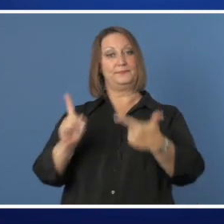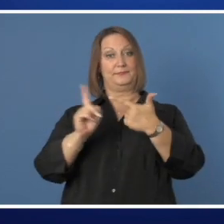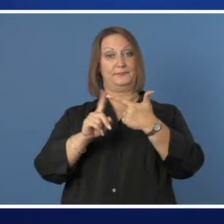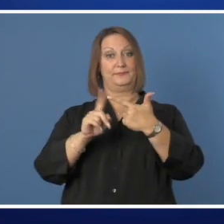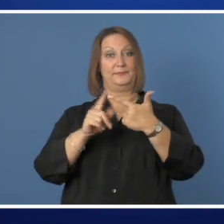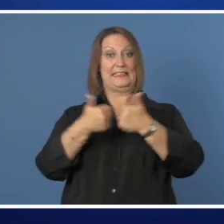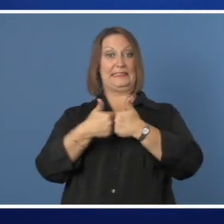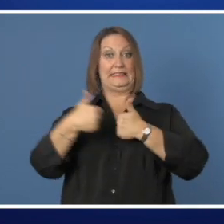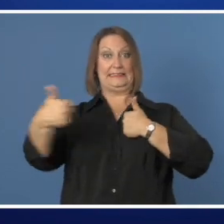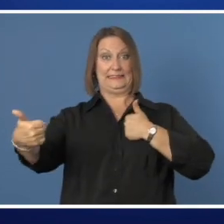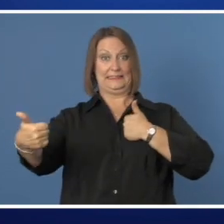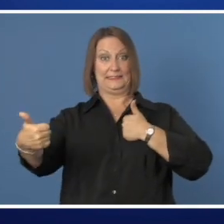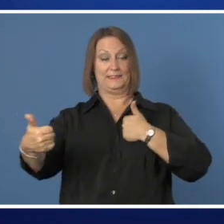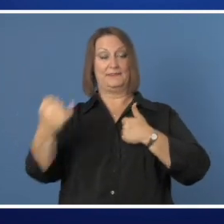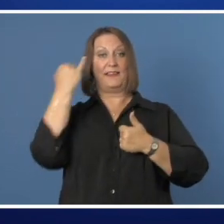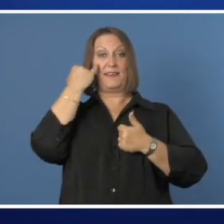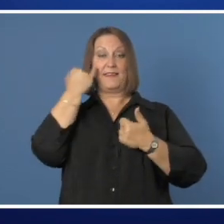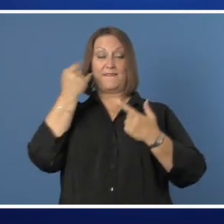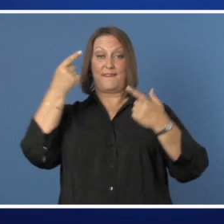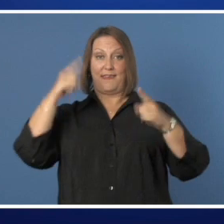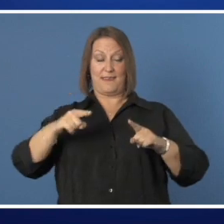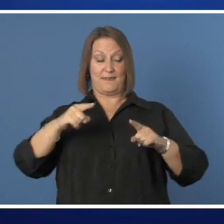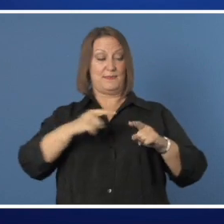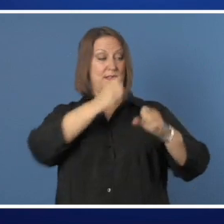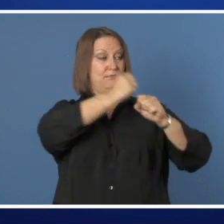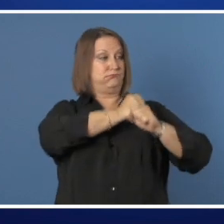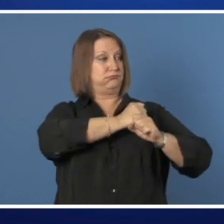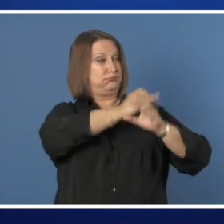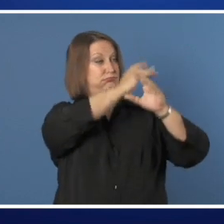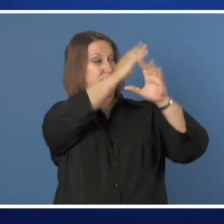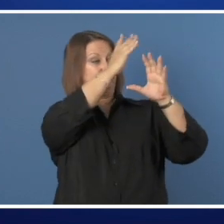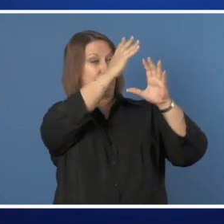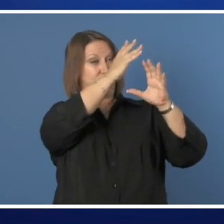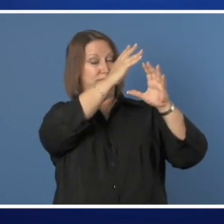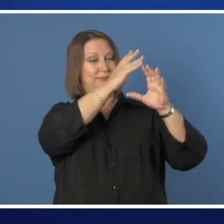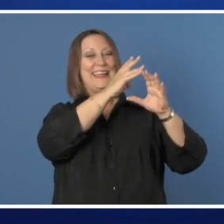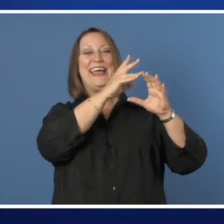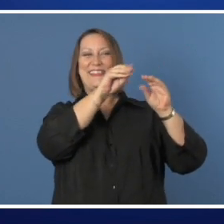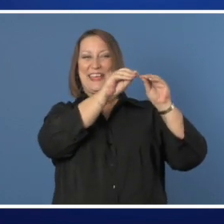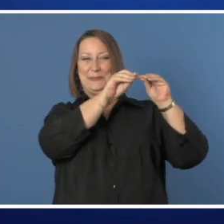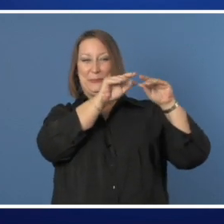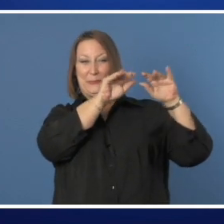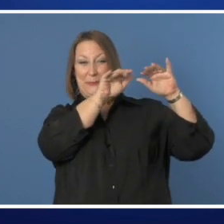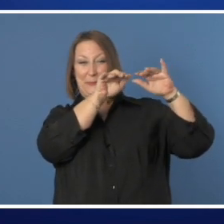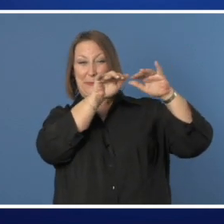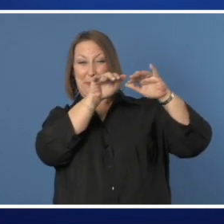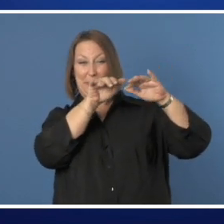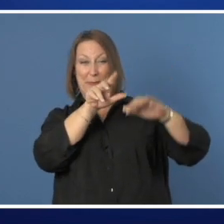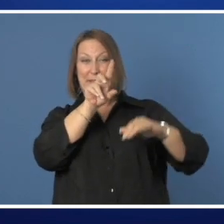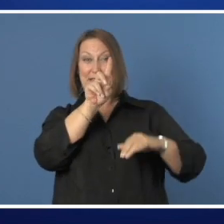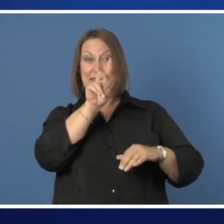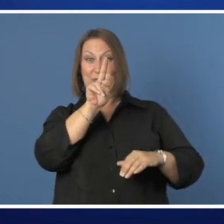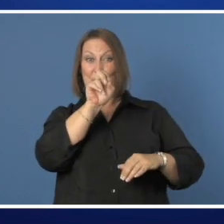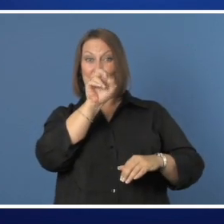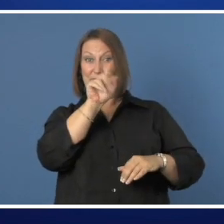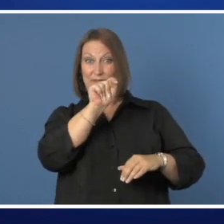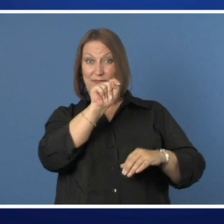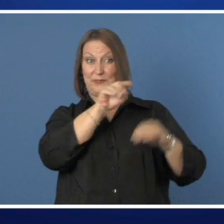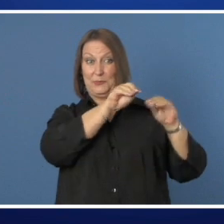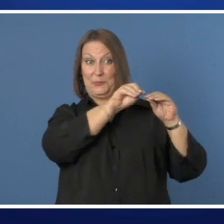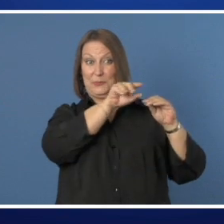Distance. Distance. Distance. The farther away you are from the blast and the fallout,